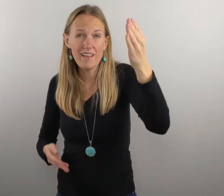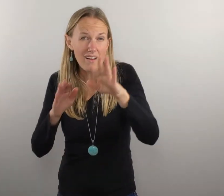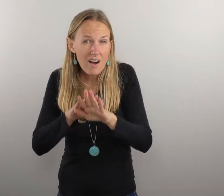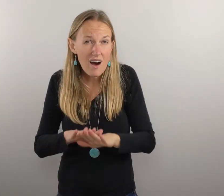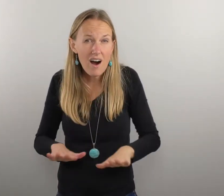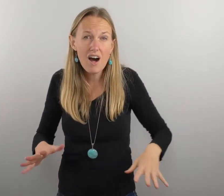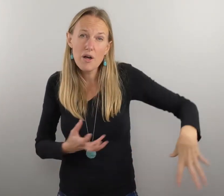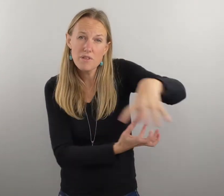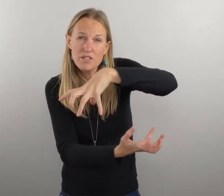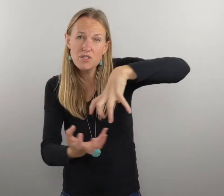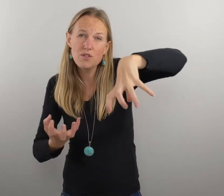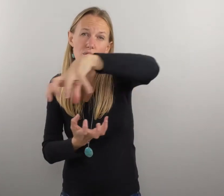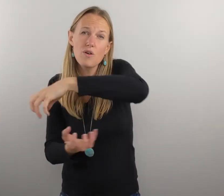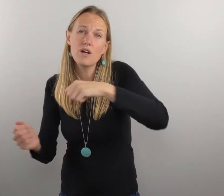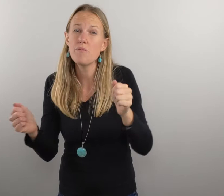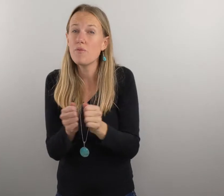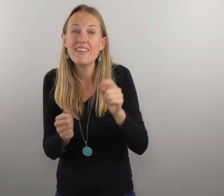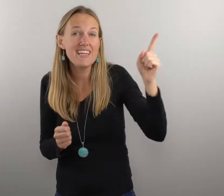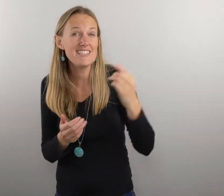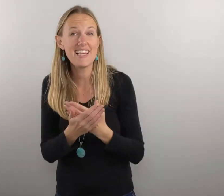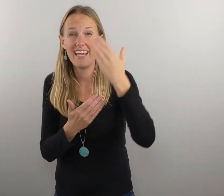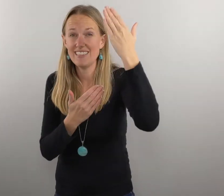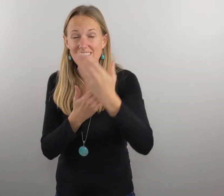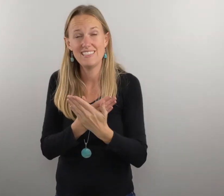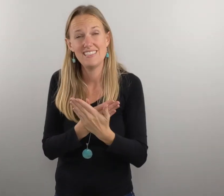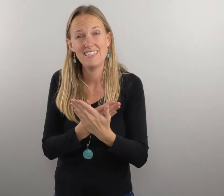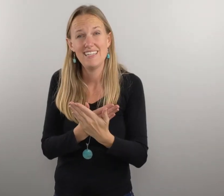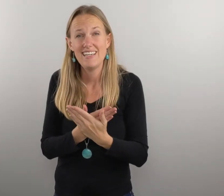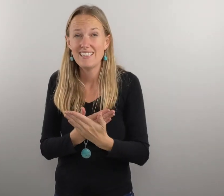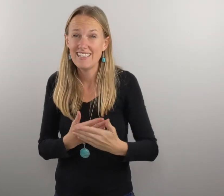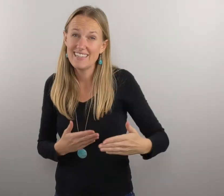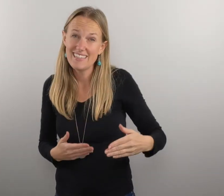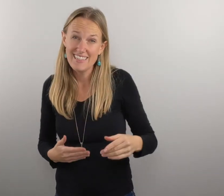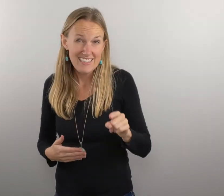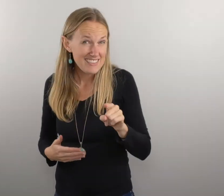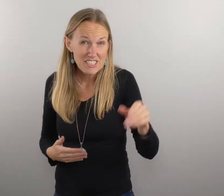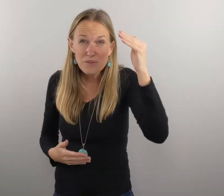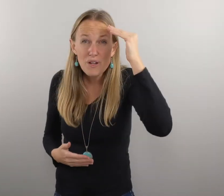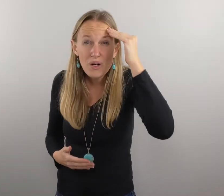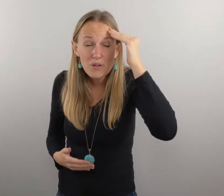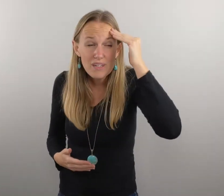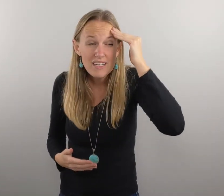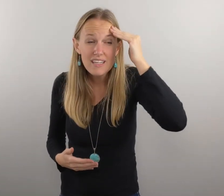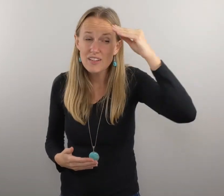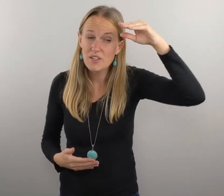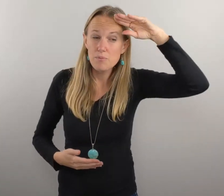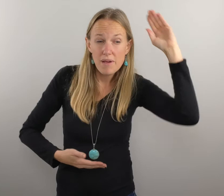will calm the storm with his hand? And did you know that your